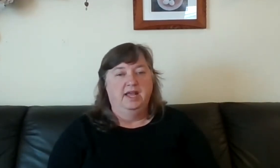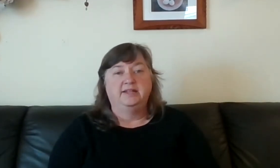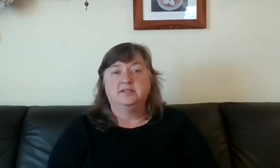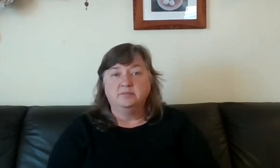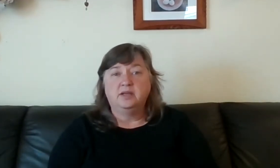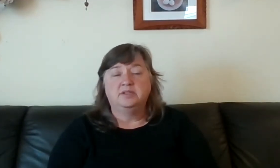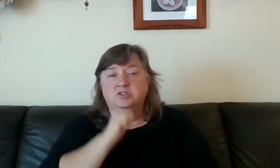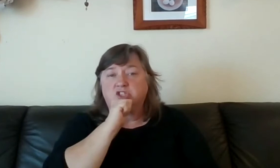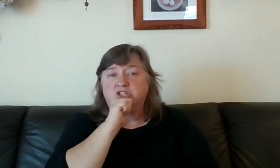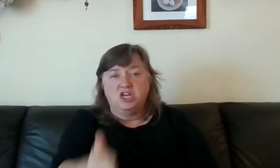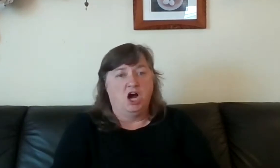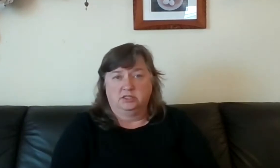And sometimes it's just not.